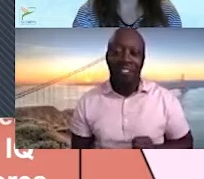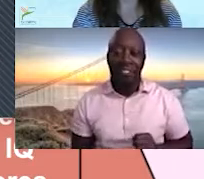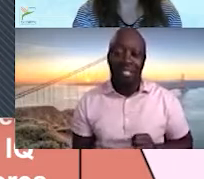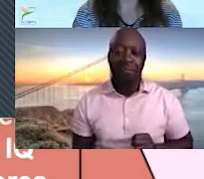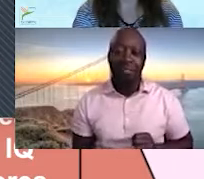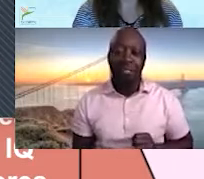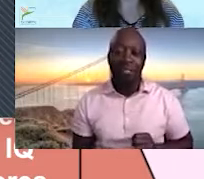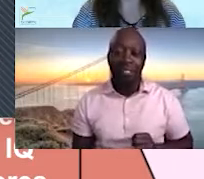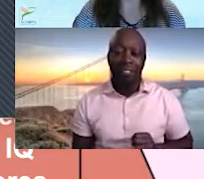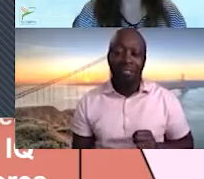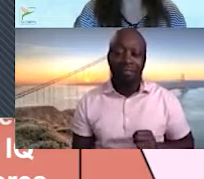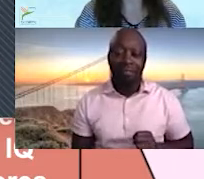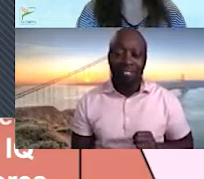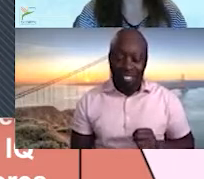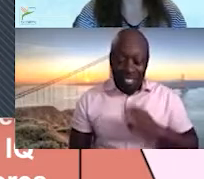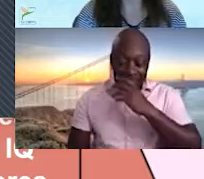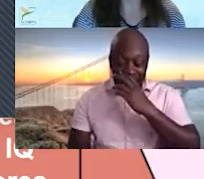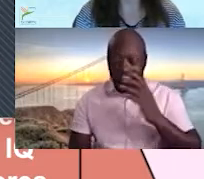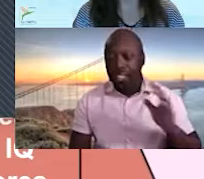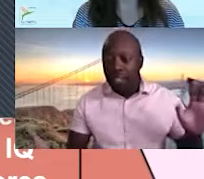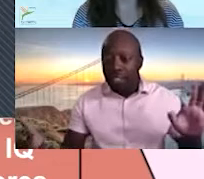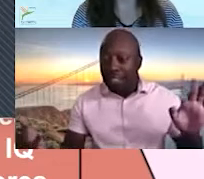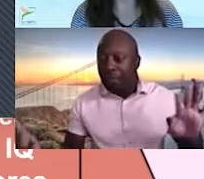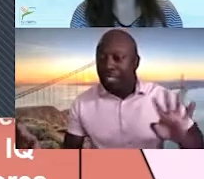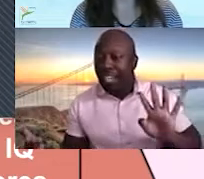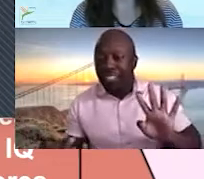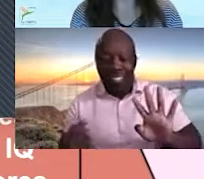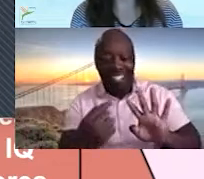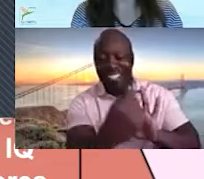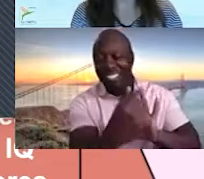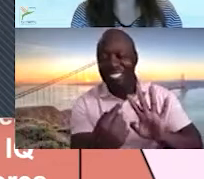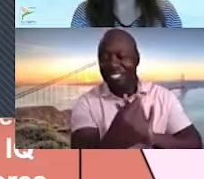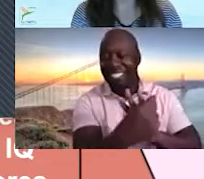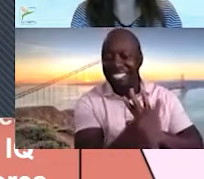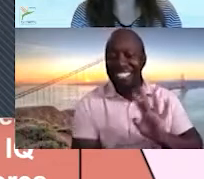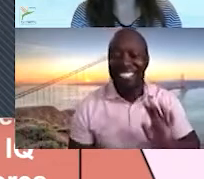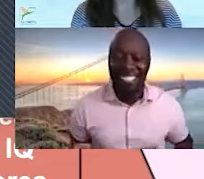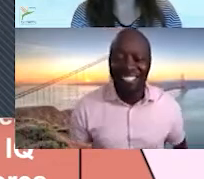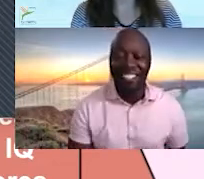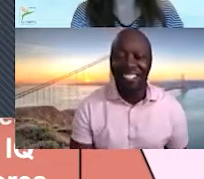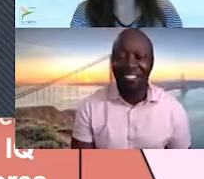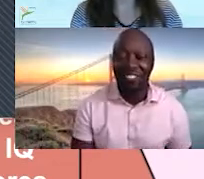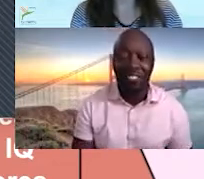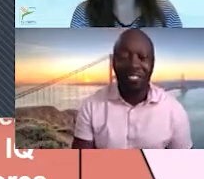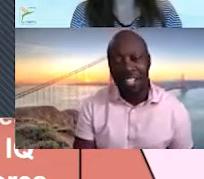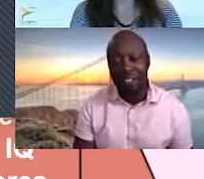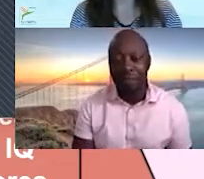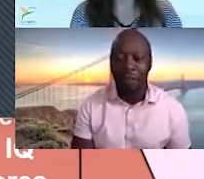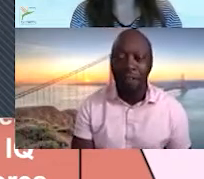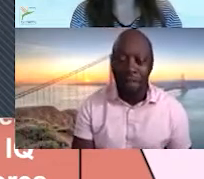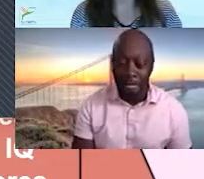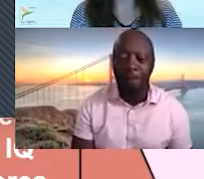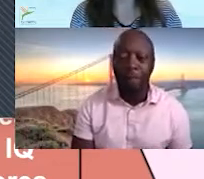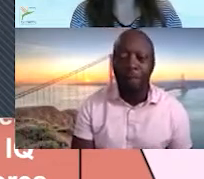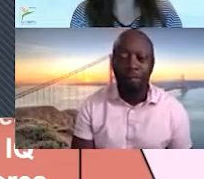terrible two. So that's some good odds. three out of